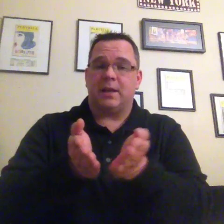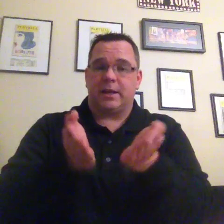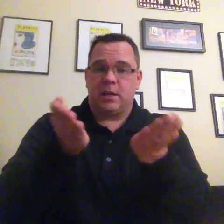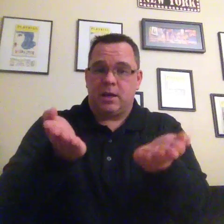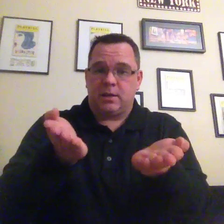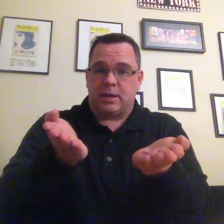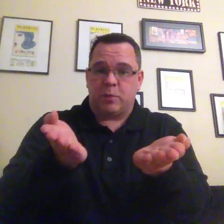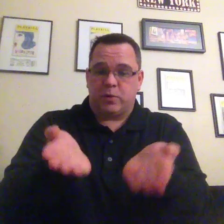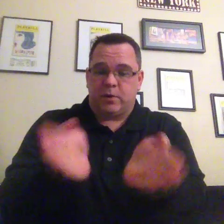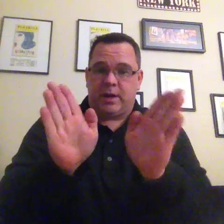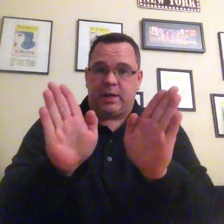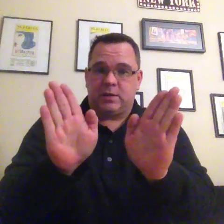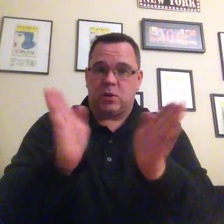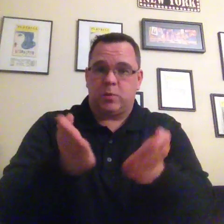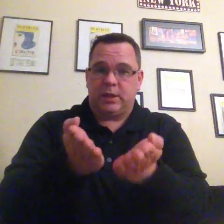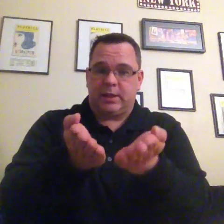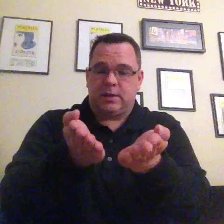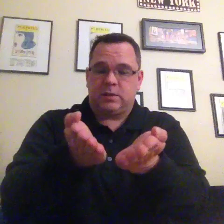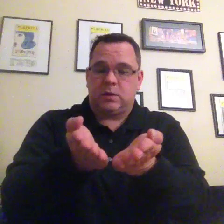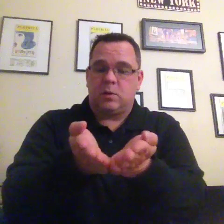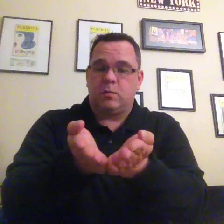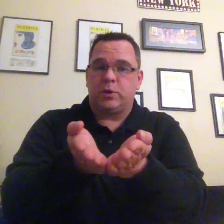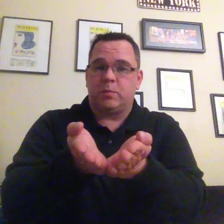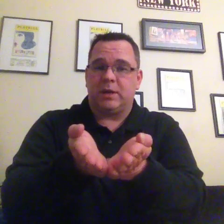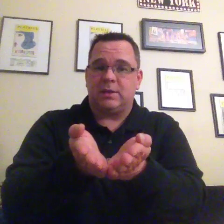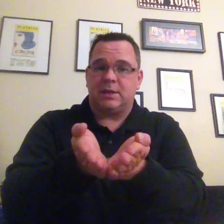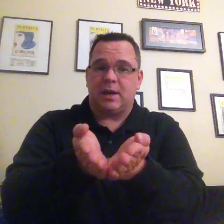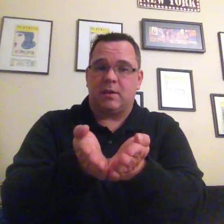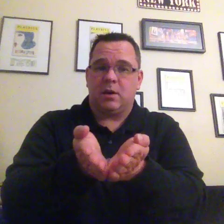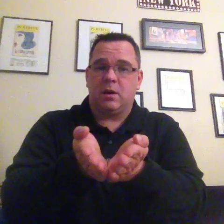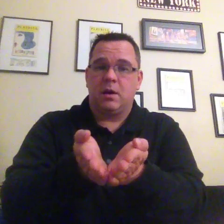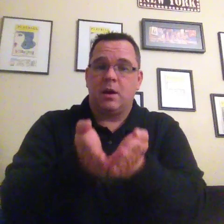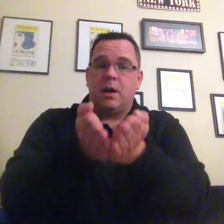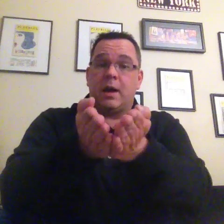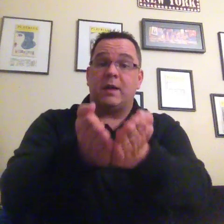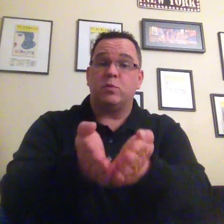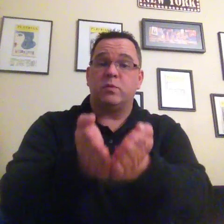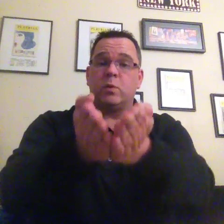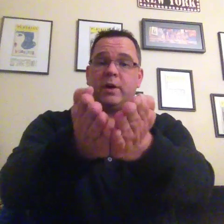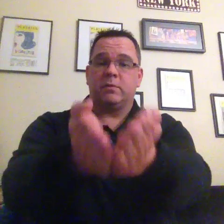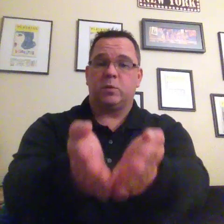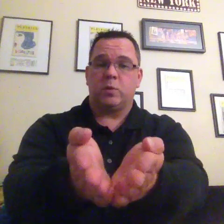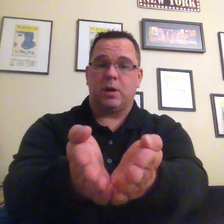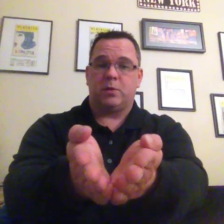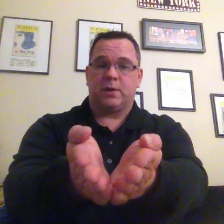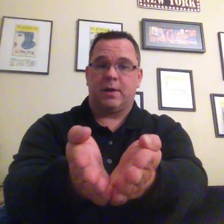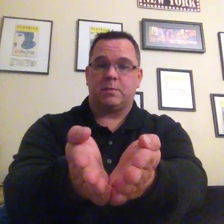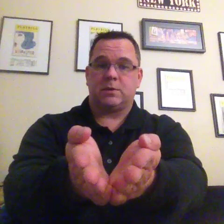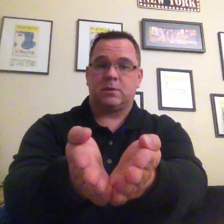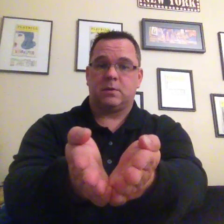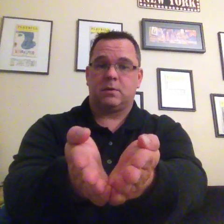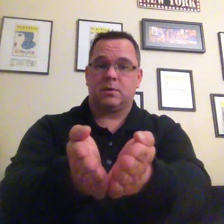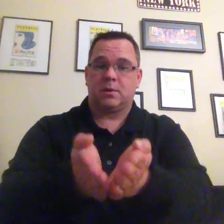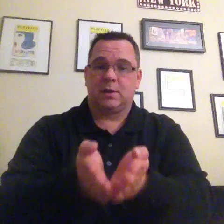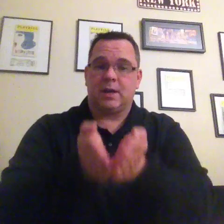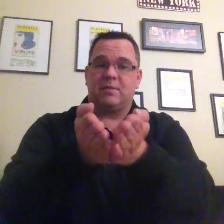Sailing, take both of your hands open like this, put the pinkies together, and move it away from you a couple times. Kind of a